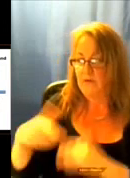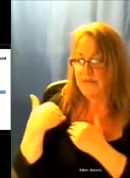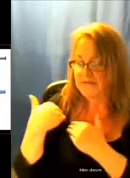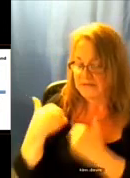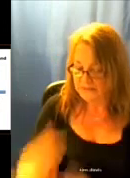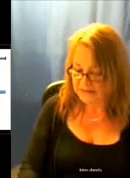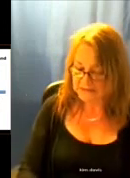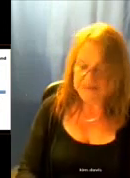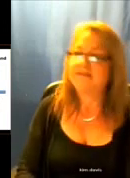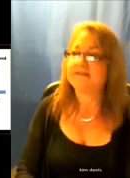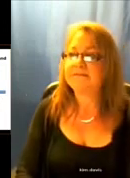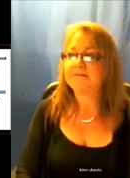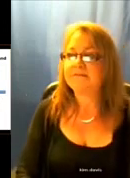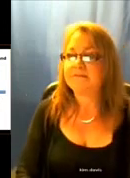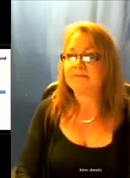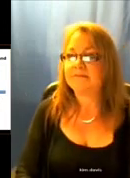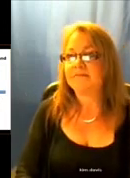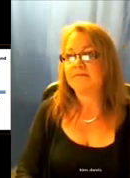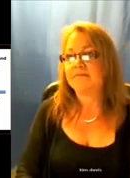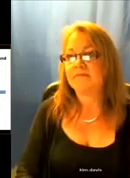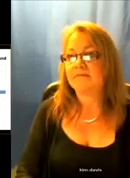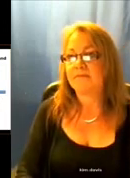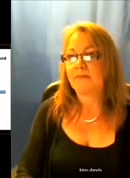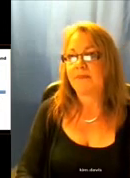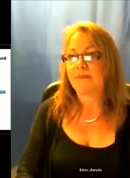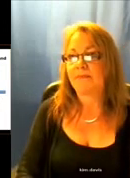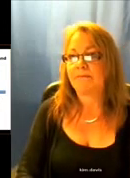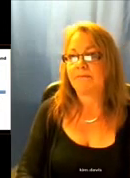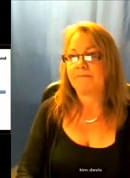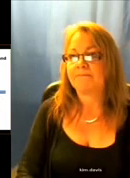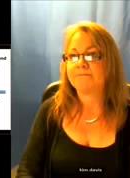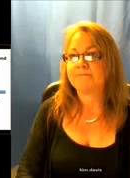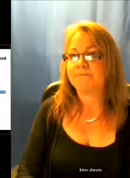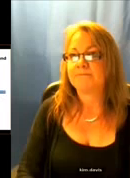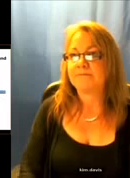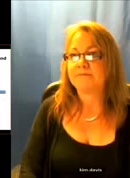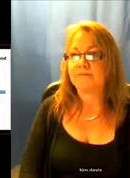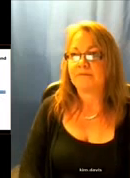the like. It is their obligation.